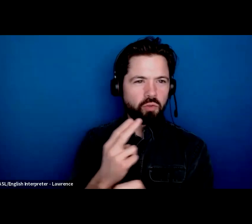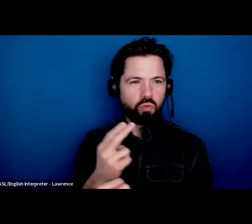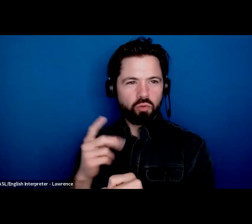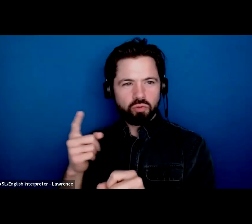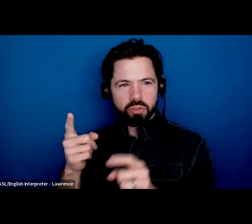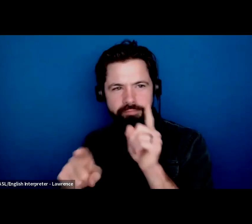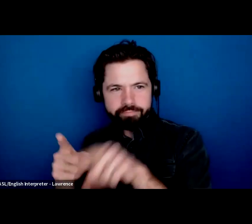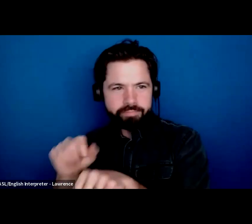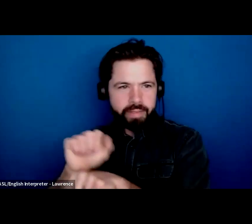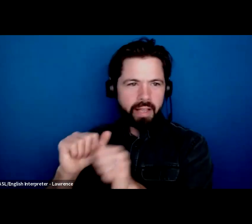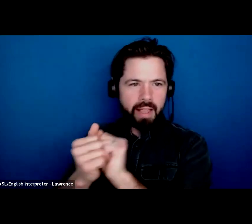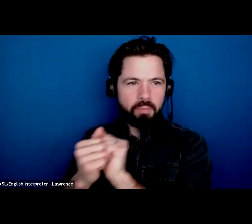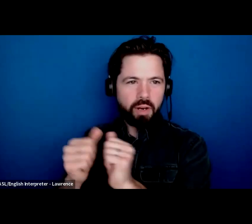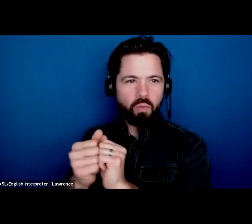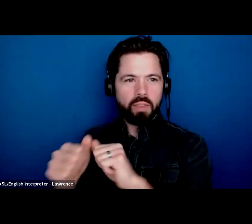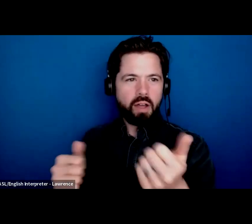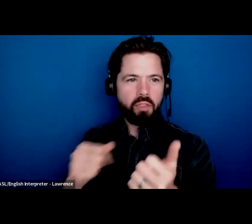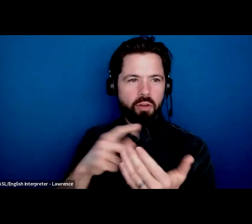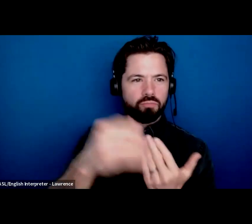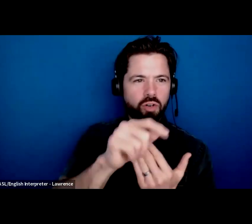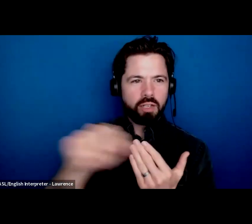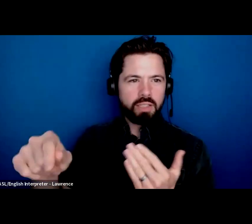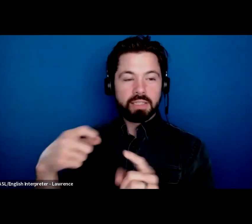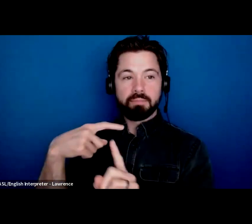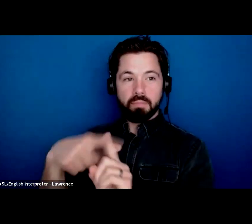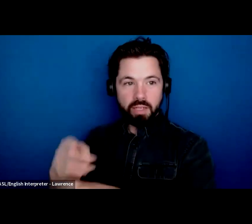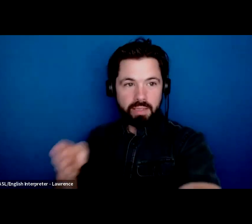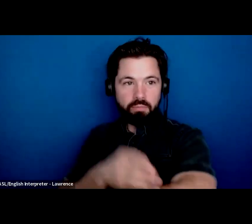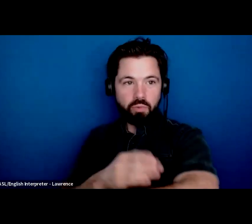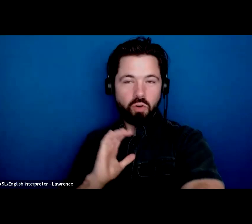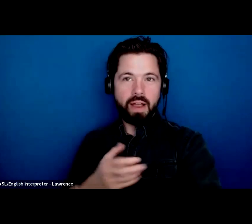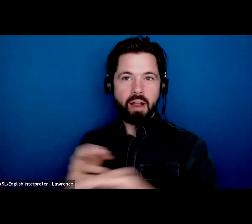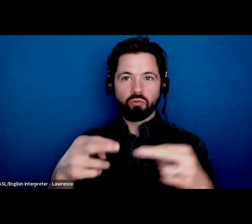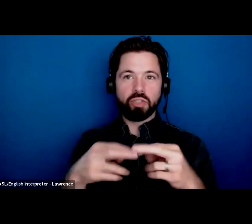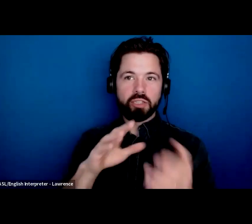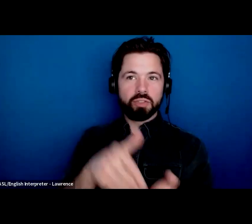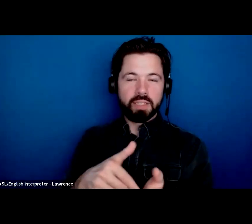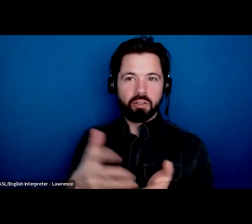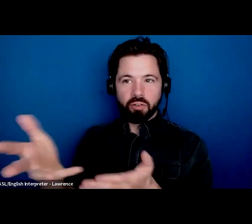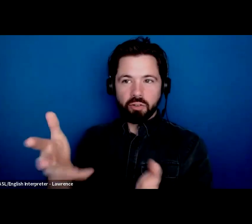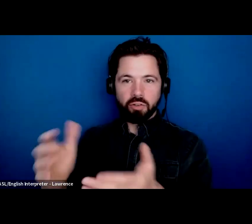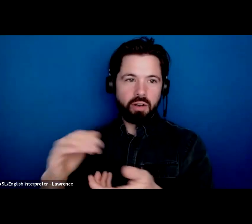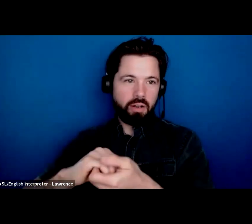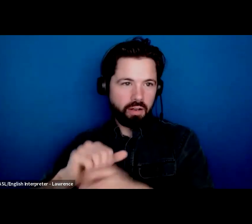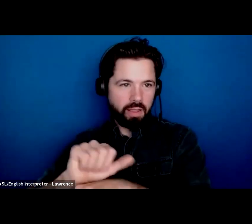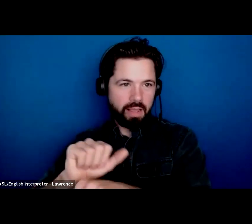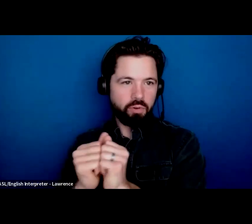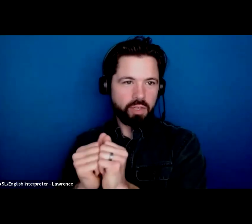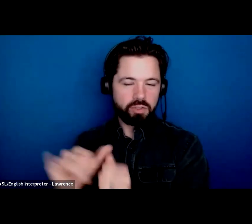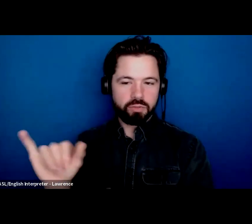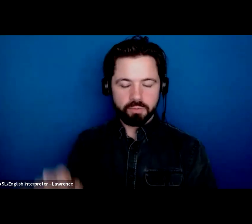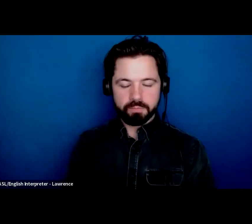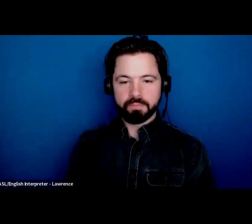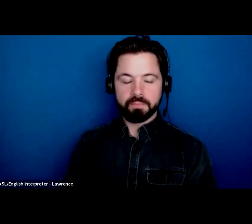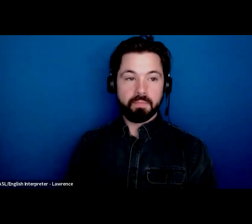into additional things, and also improve the way that we collaborate with the regional center. We're the biggest committee, and so